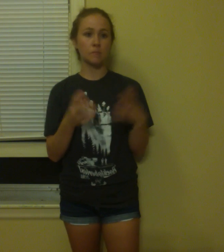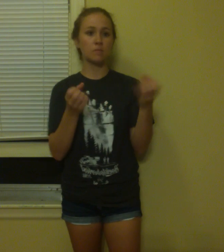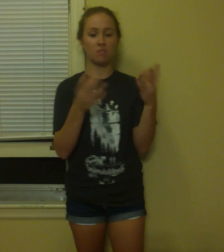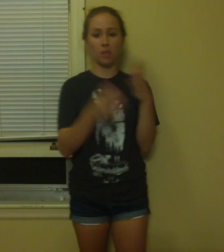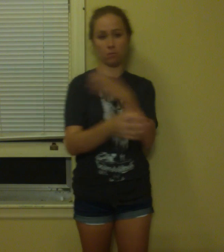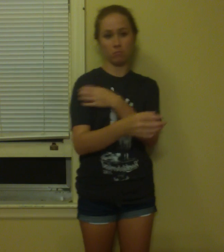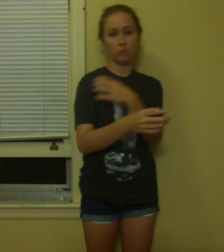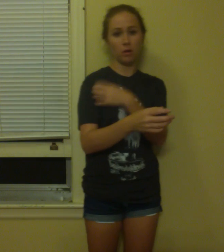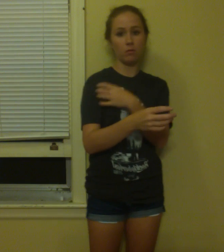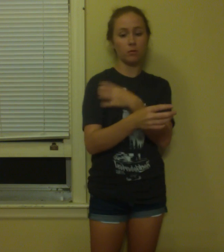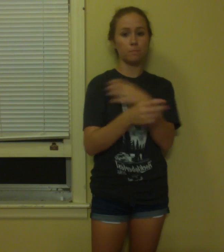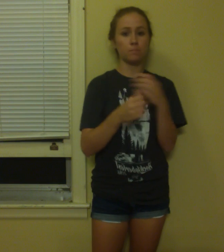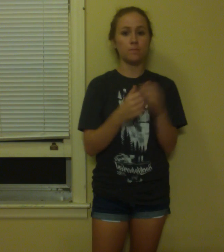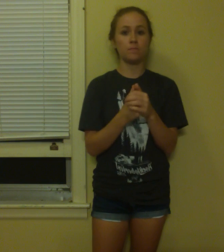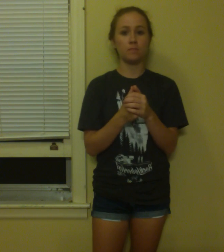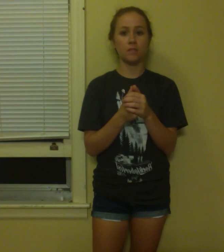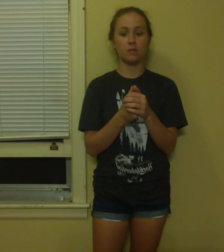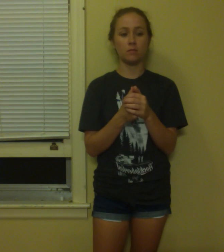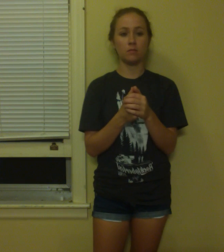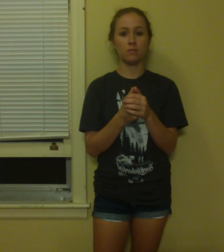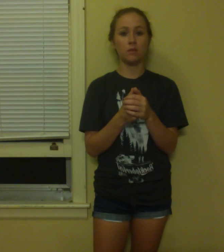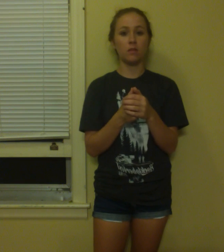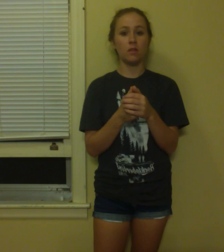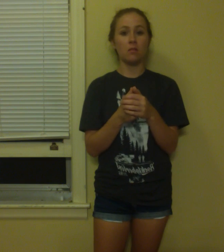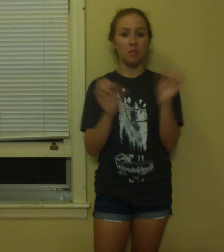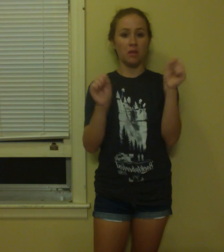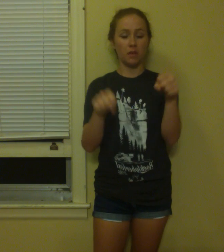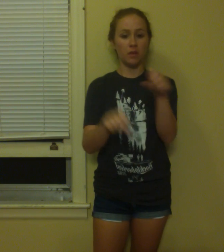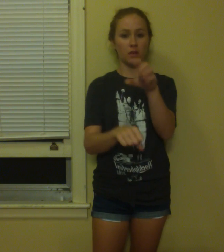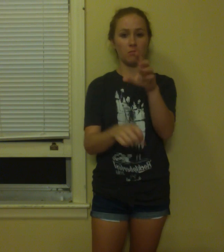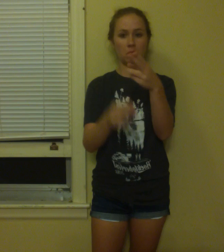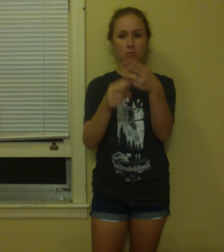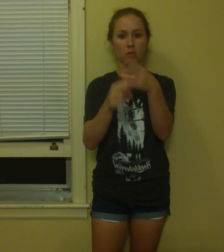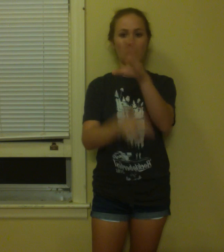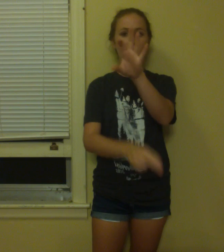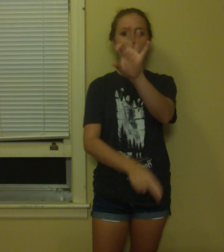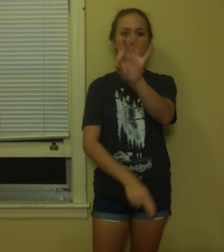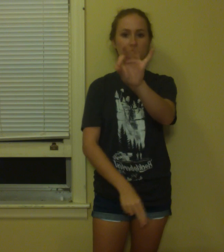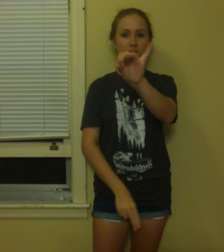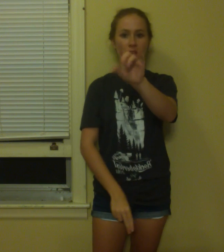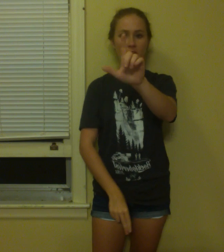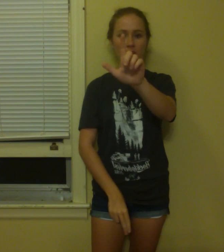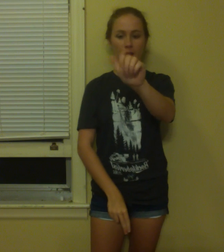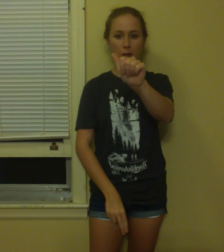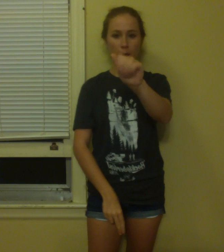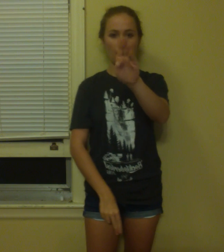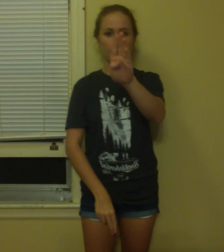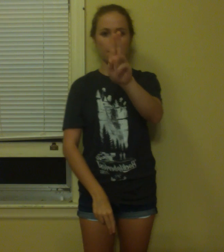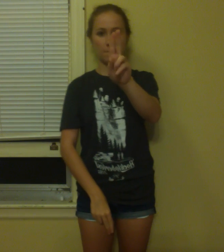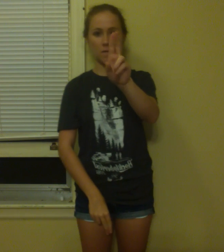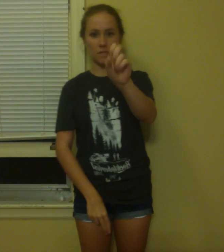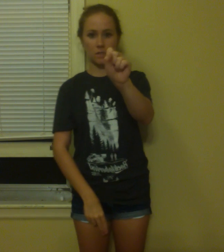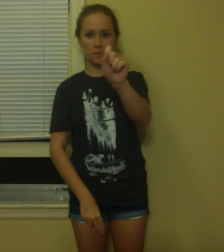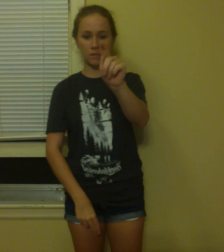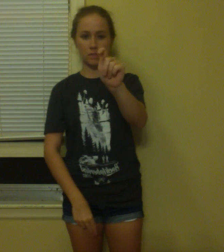also remember, the Senate can also filibuster. Right? Remember when I read Goldilocks and the 3 Bears in class, and you're like, what the heck is Canton